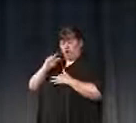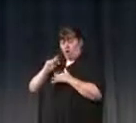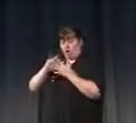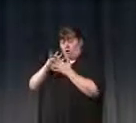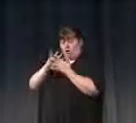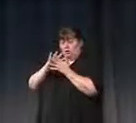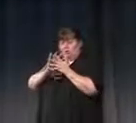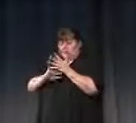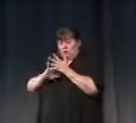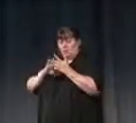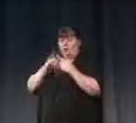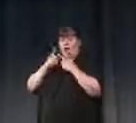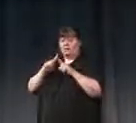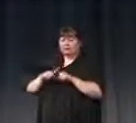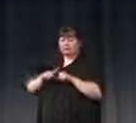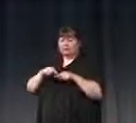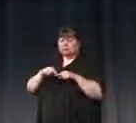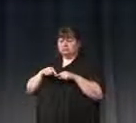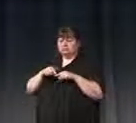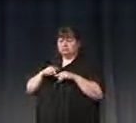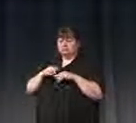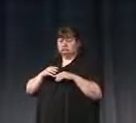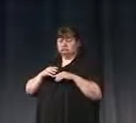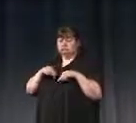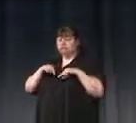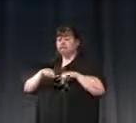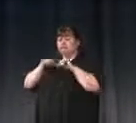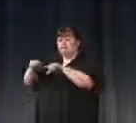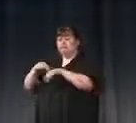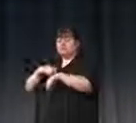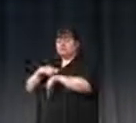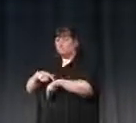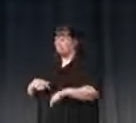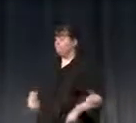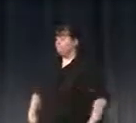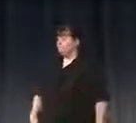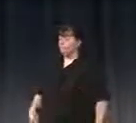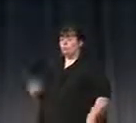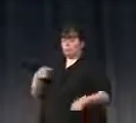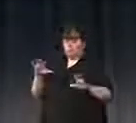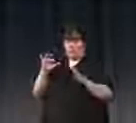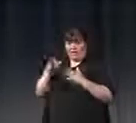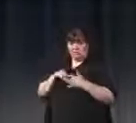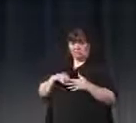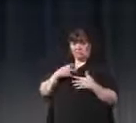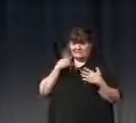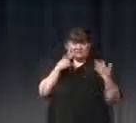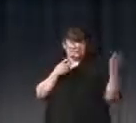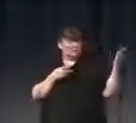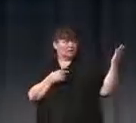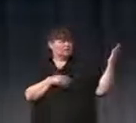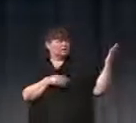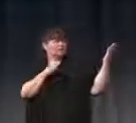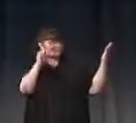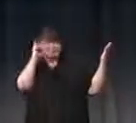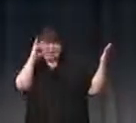what happens to particular frequencies over time. And it turns out that when you do this, you see a lot of